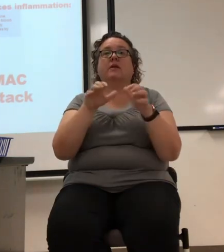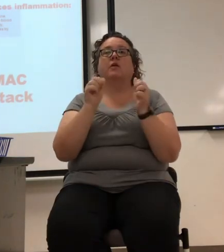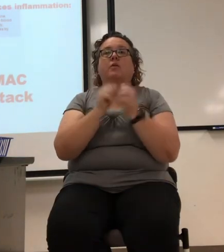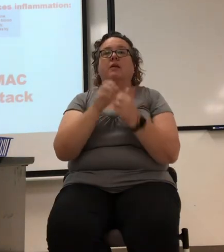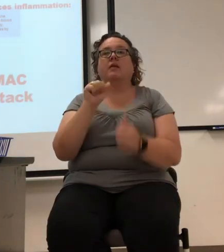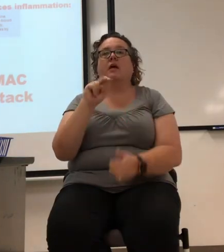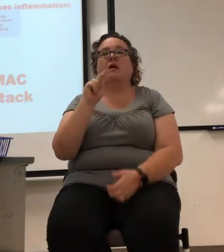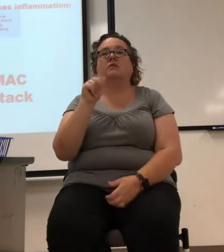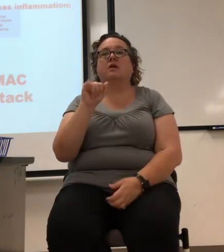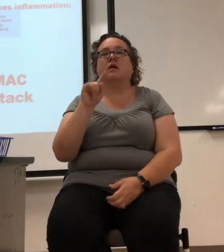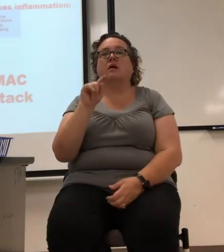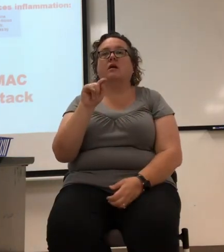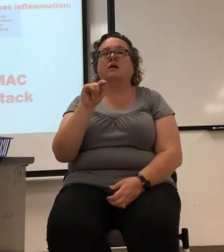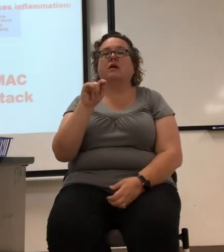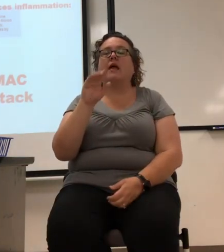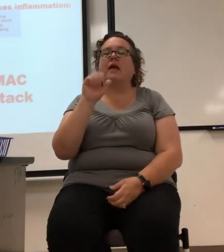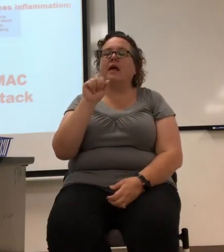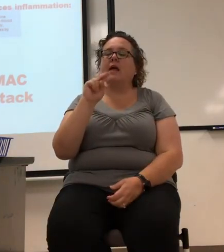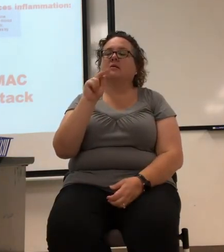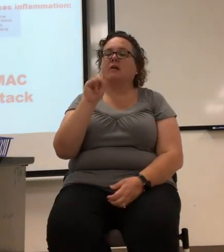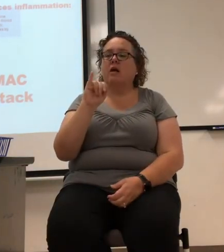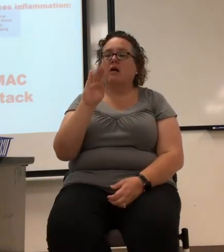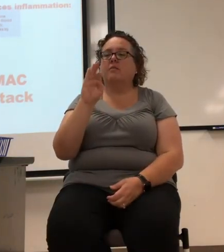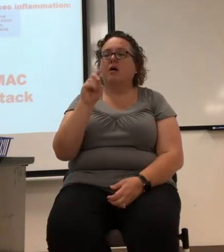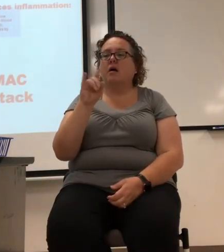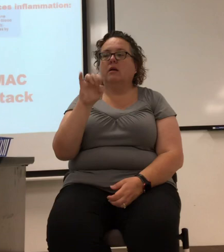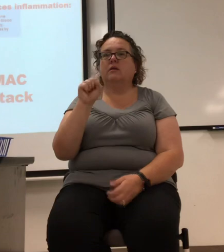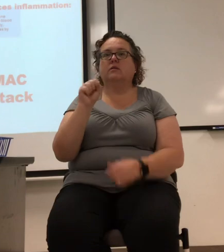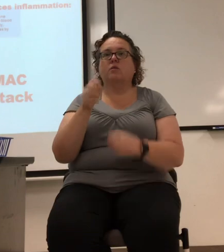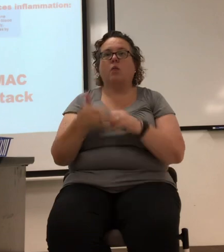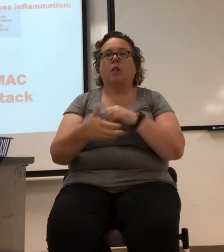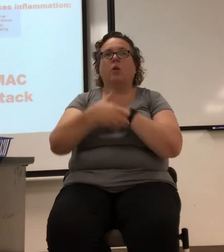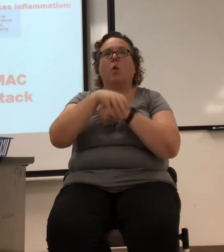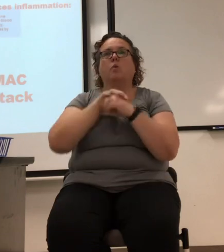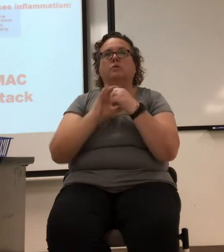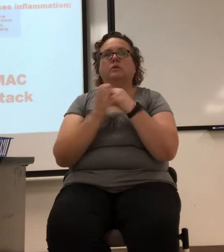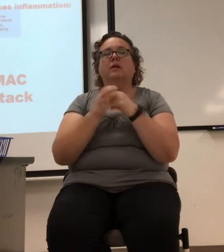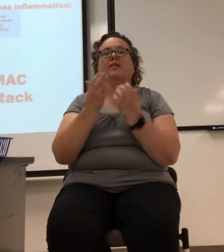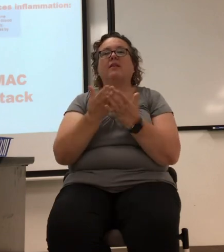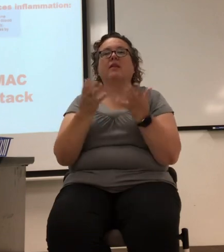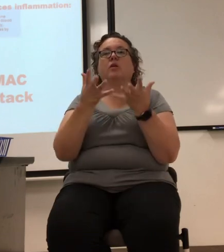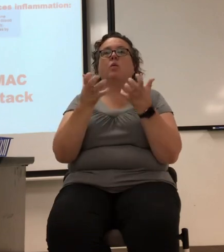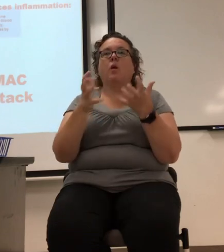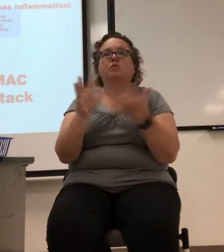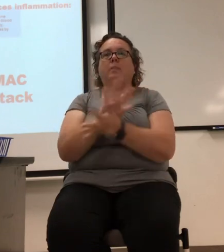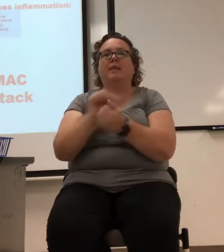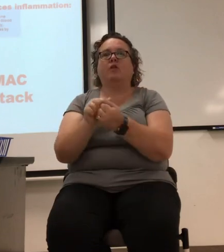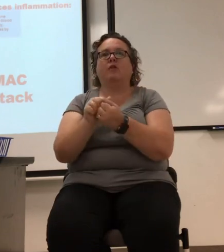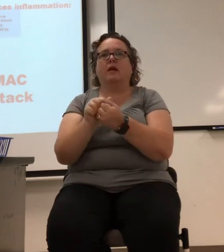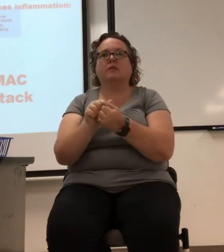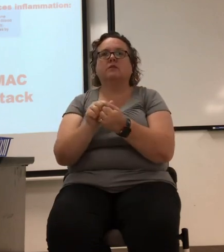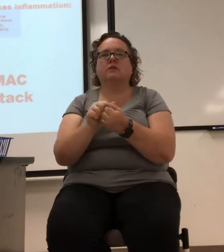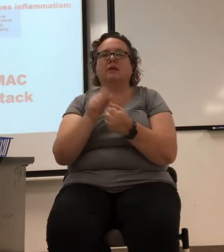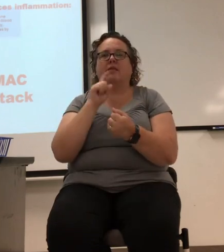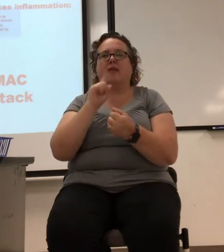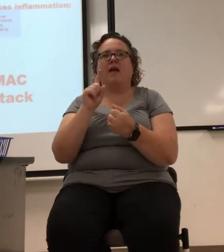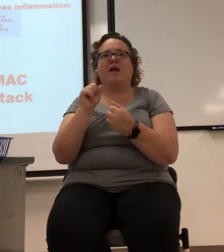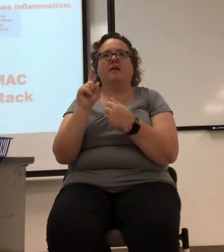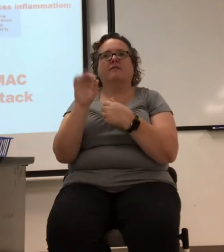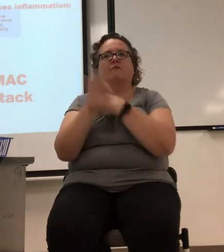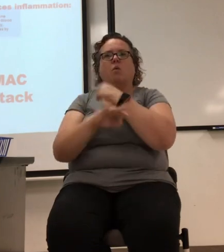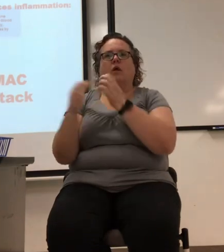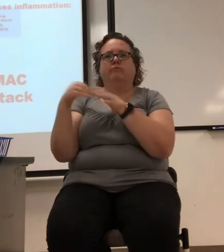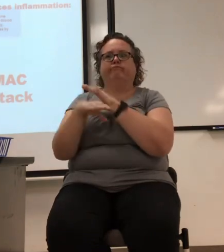antibodies coat the pathogen, the target cell, the thing you're trying to obliterate, the foreign invader.